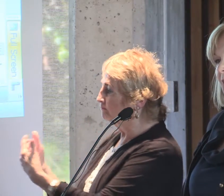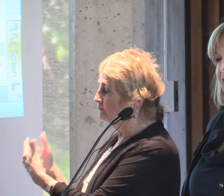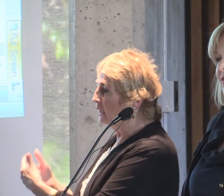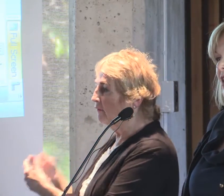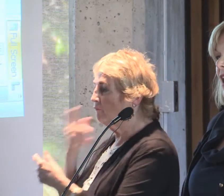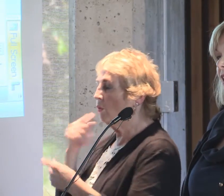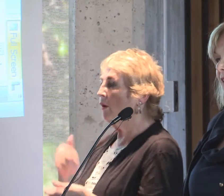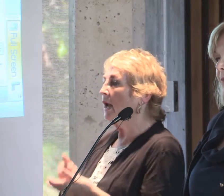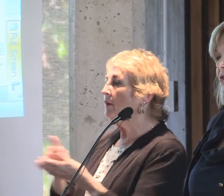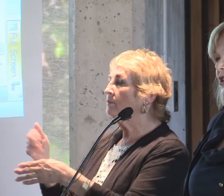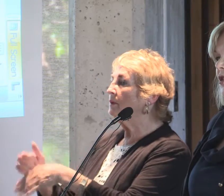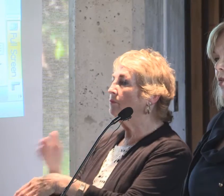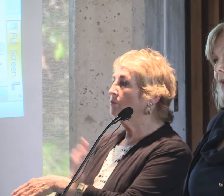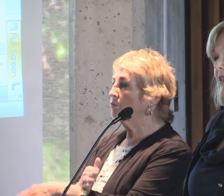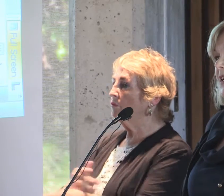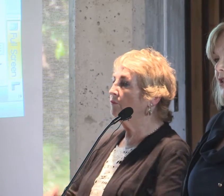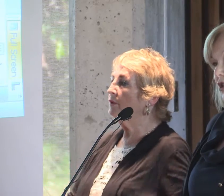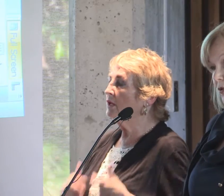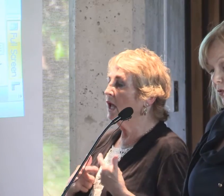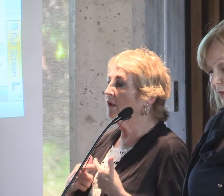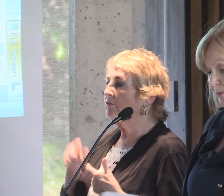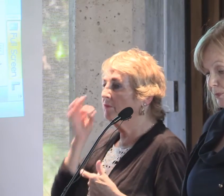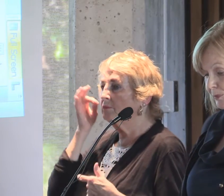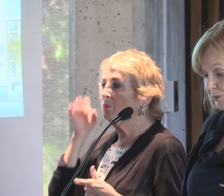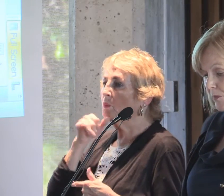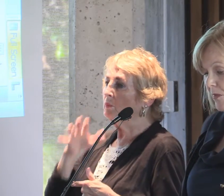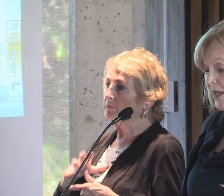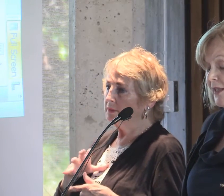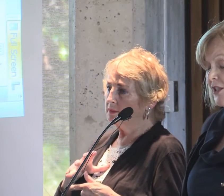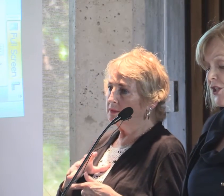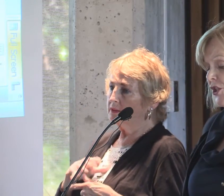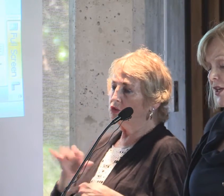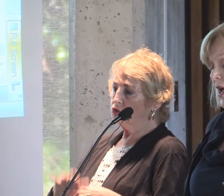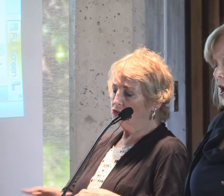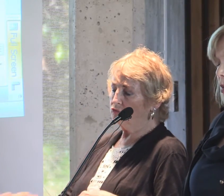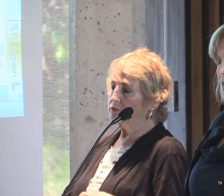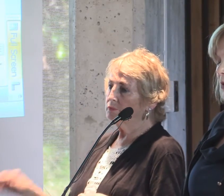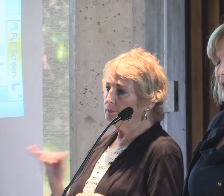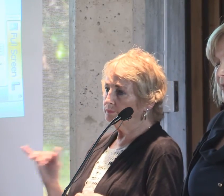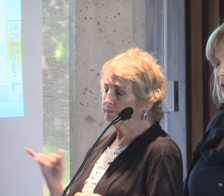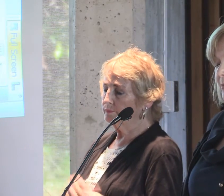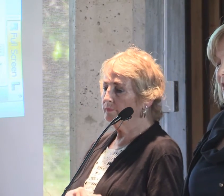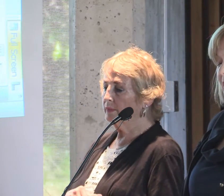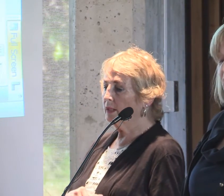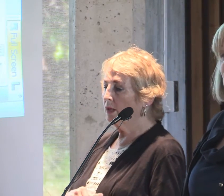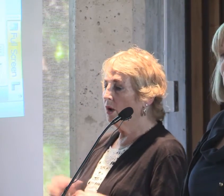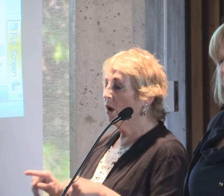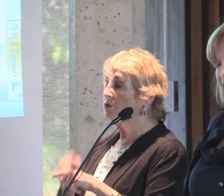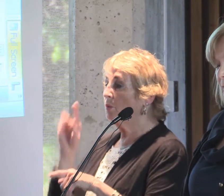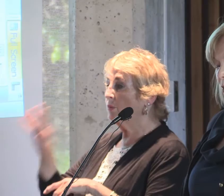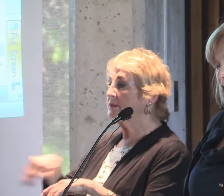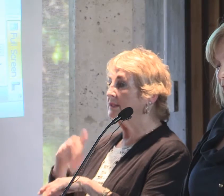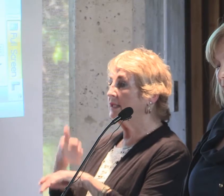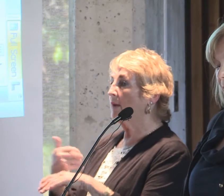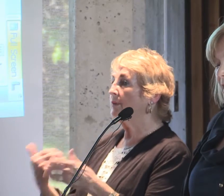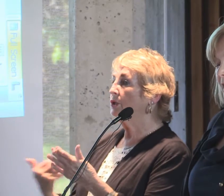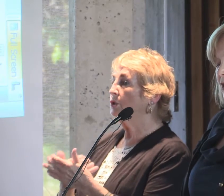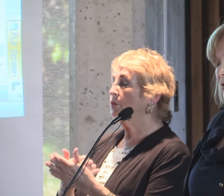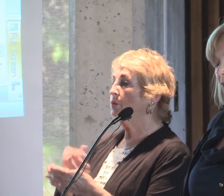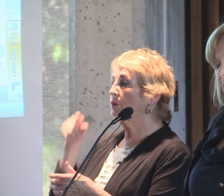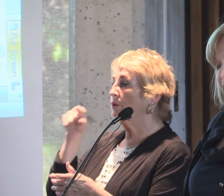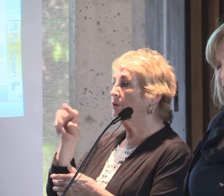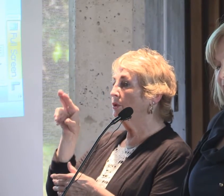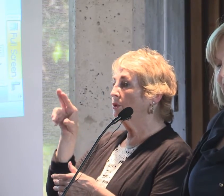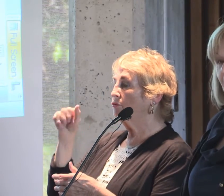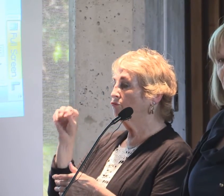improve the lives of Aboriginal women and children. In addition, we will be implementing a new grants program